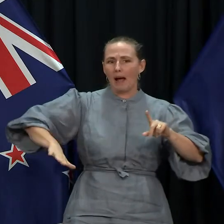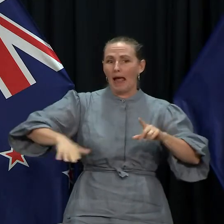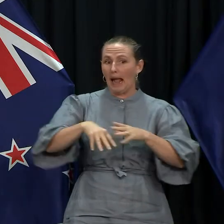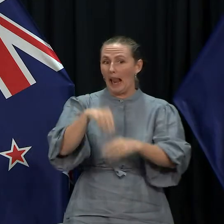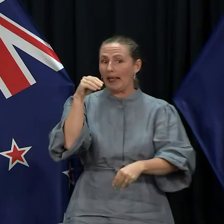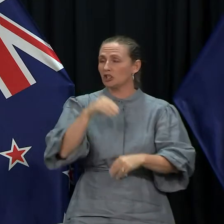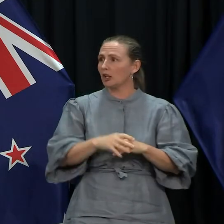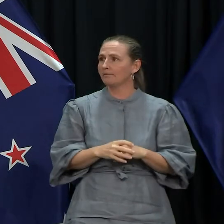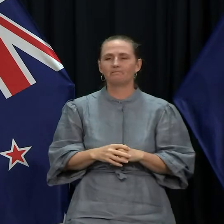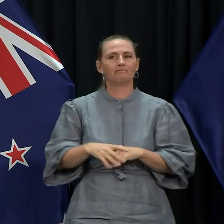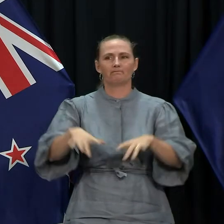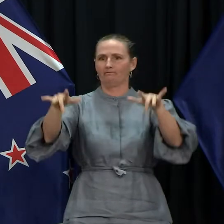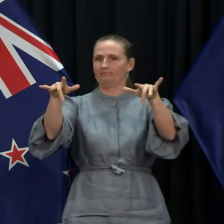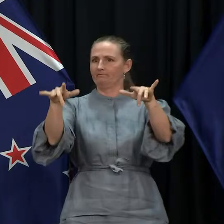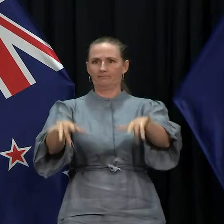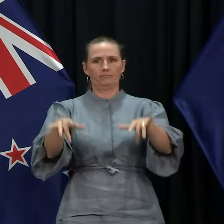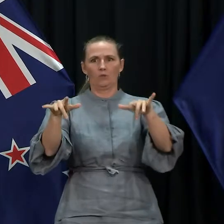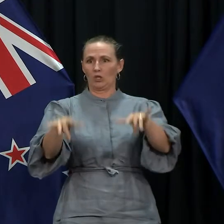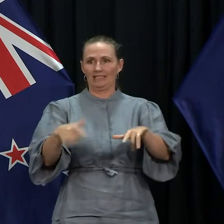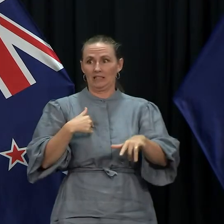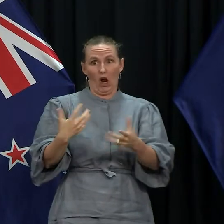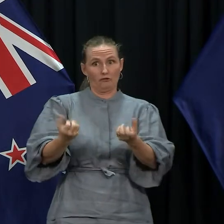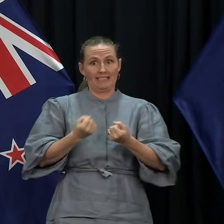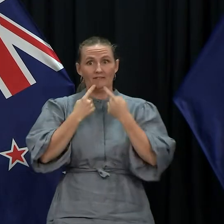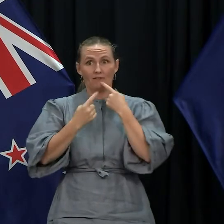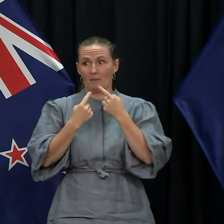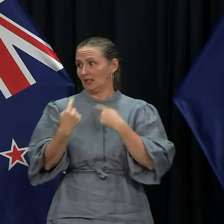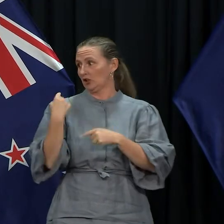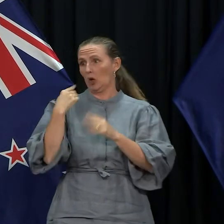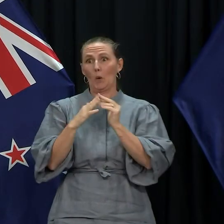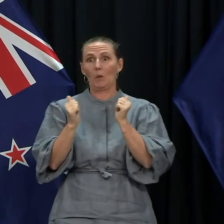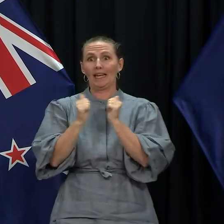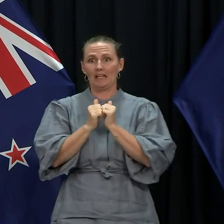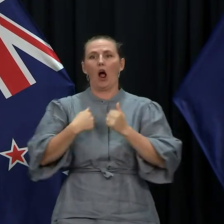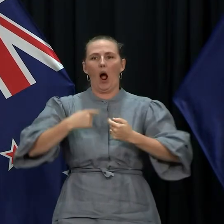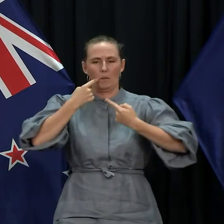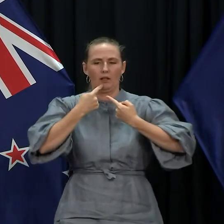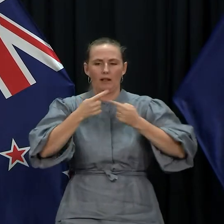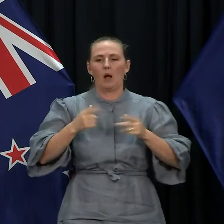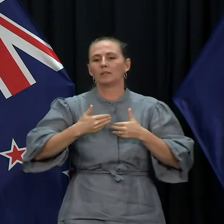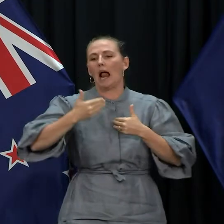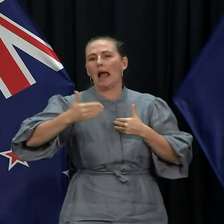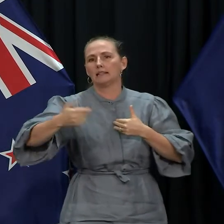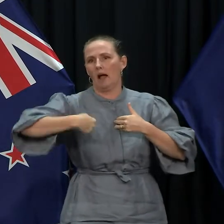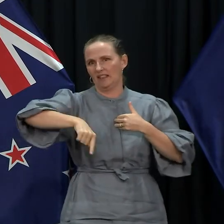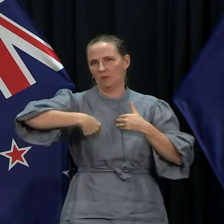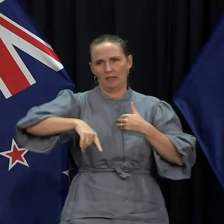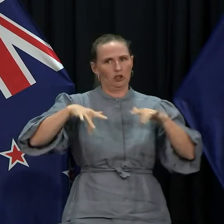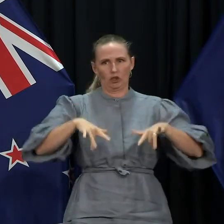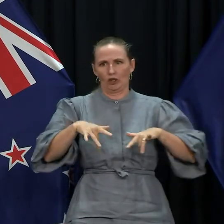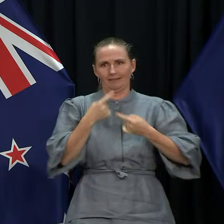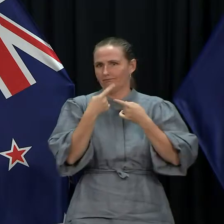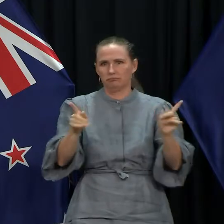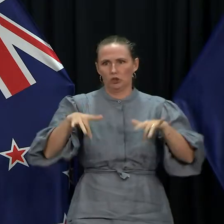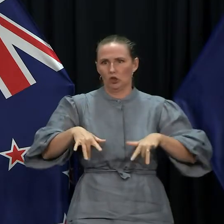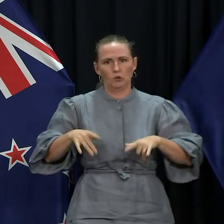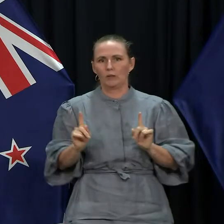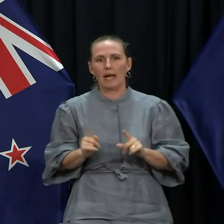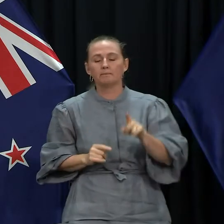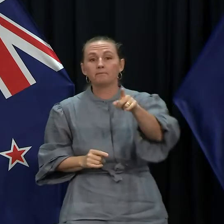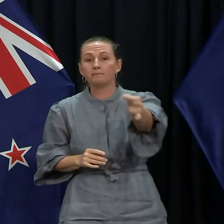one outstanding question, but I am looking to make that announcement this week in very short order. Prime Minister, on